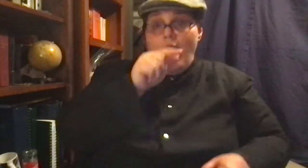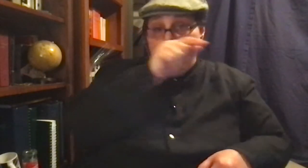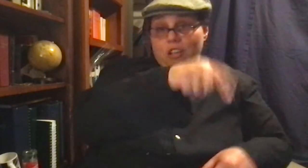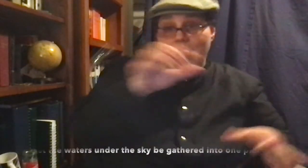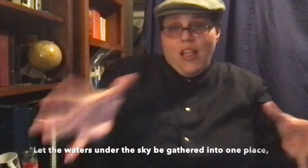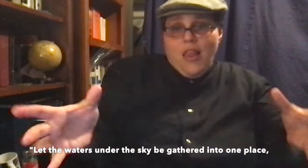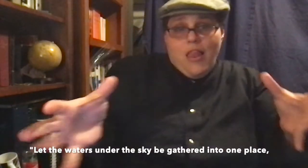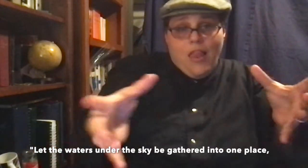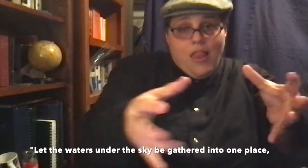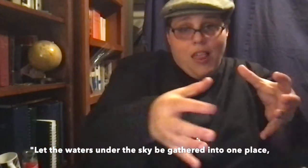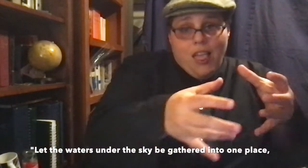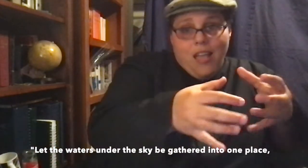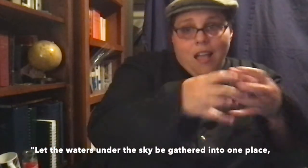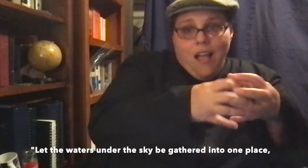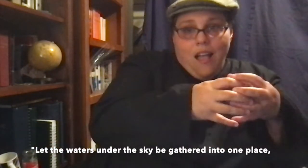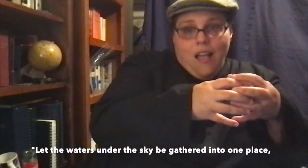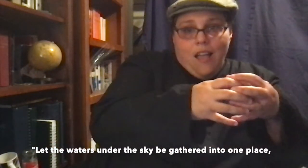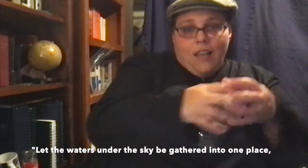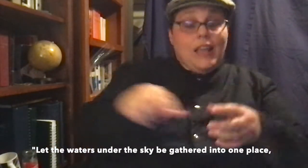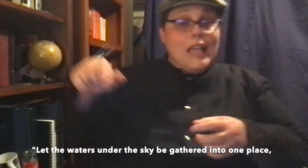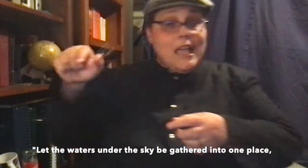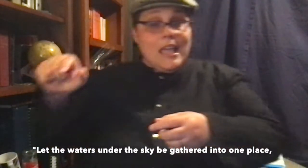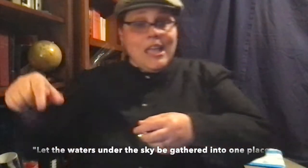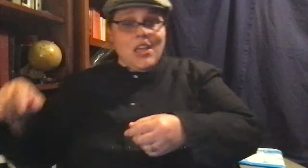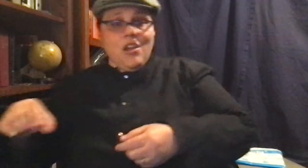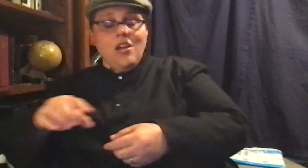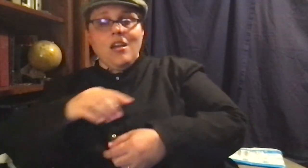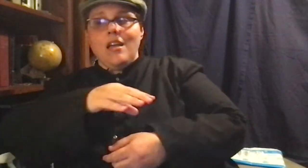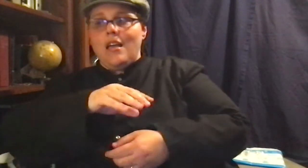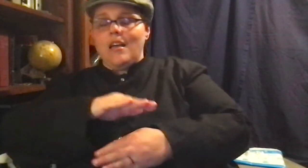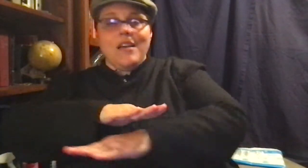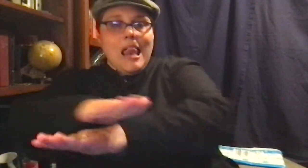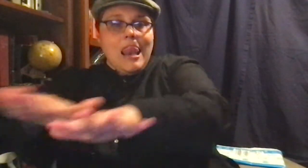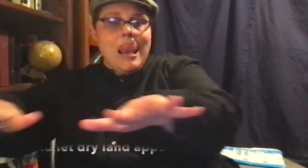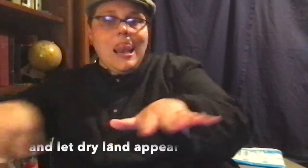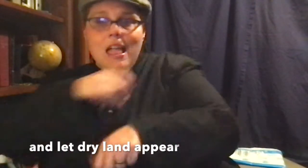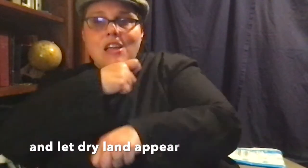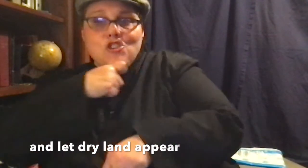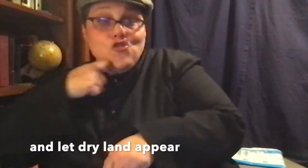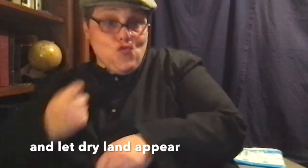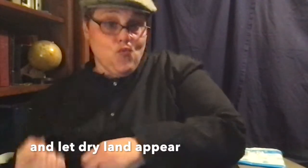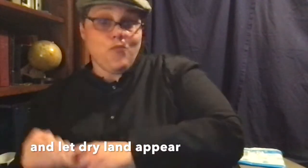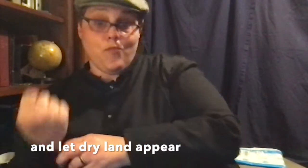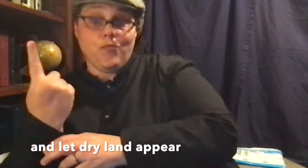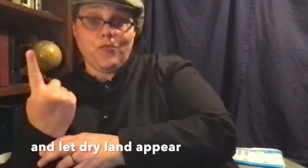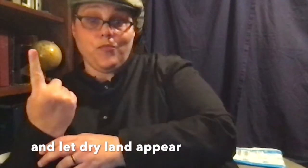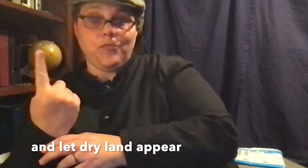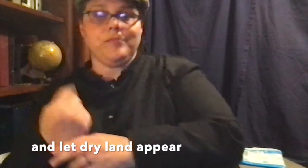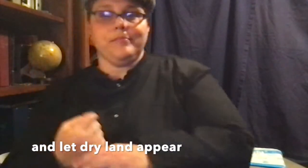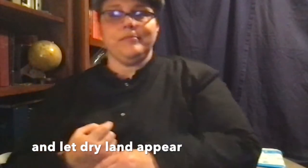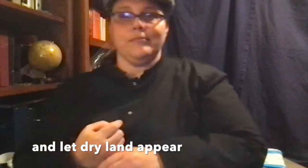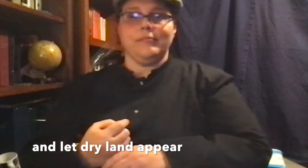said, "Let the waters under the sky be gathered into one place, and let dry land